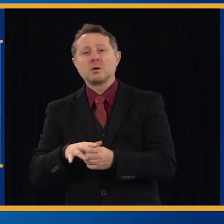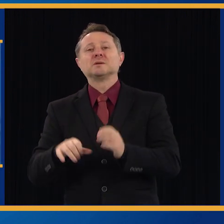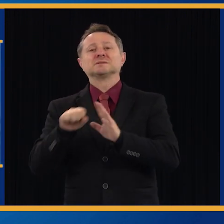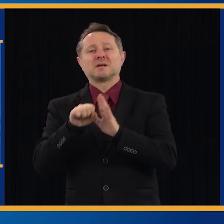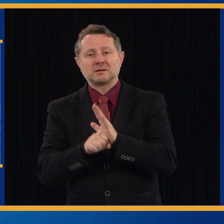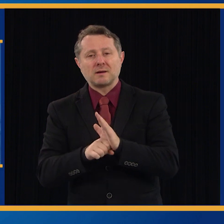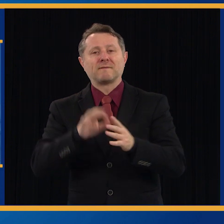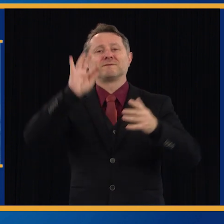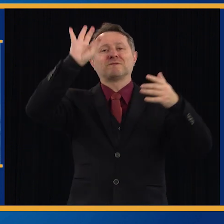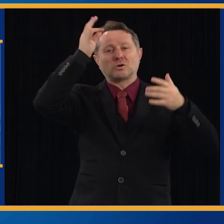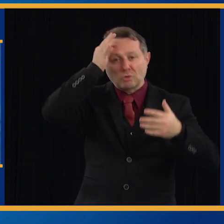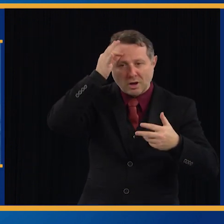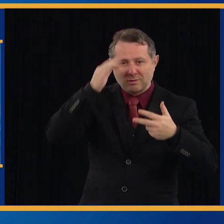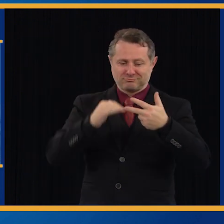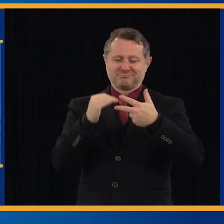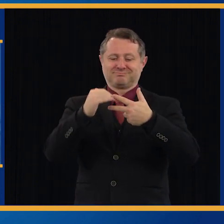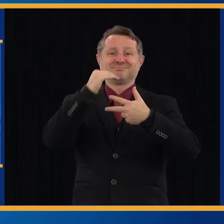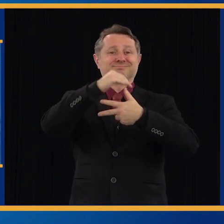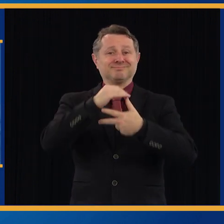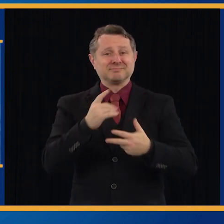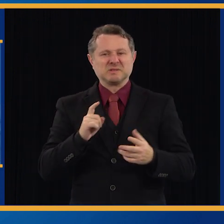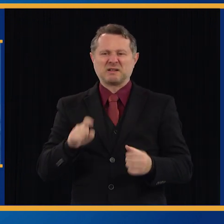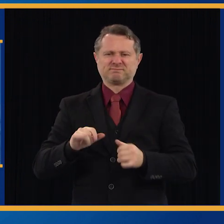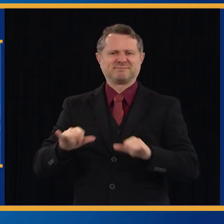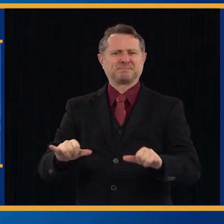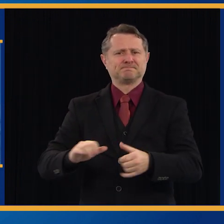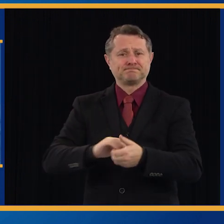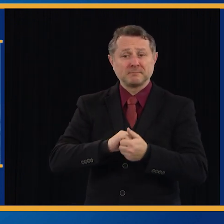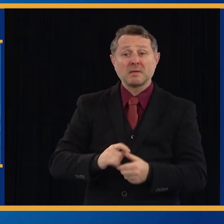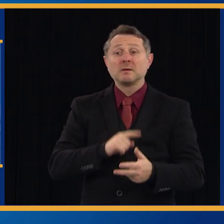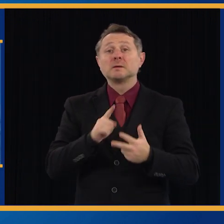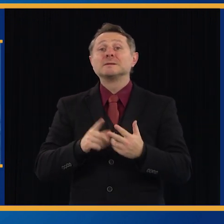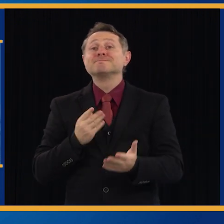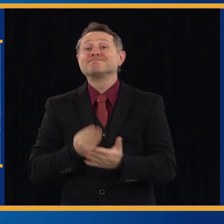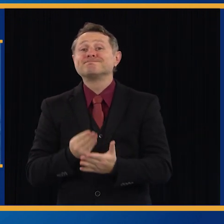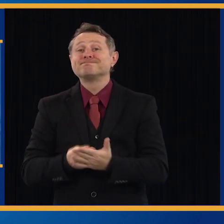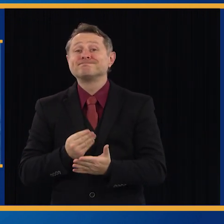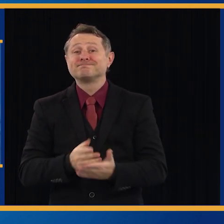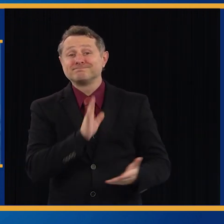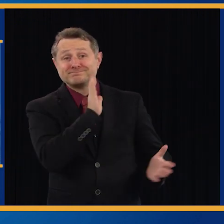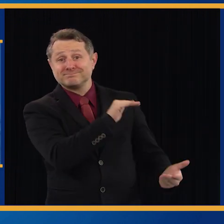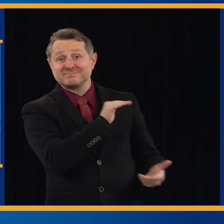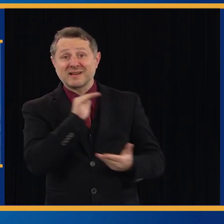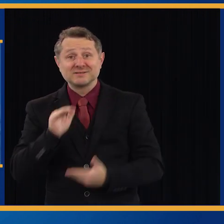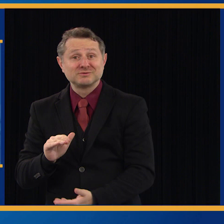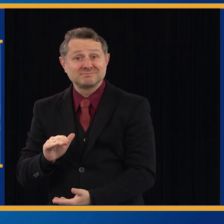basis. Also on the funding issue, this is